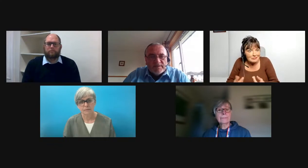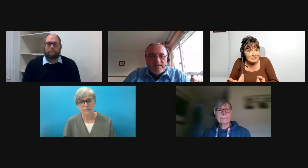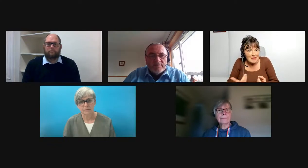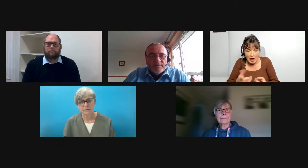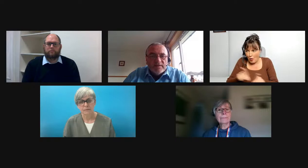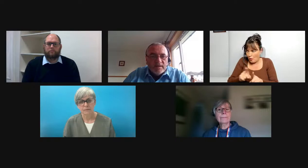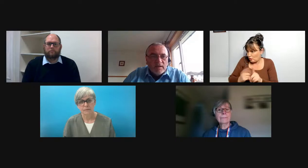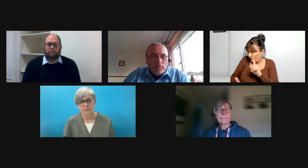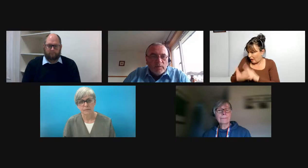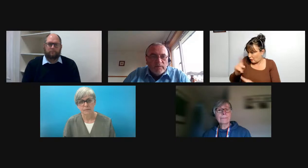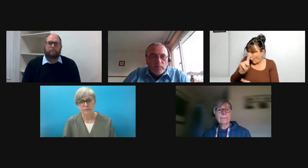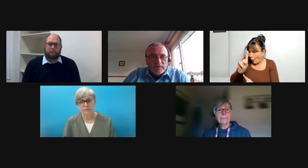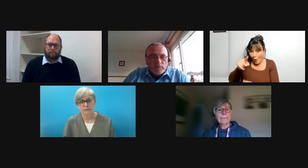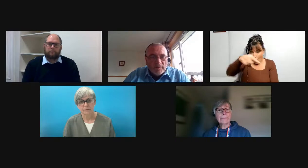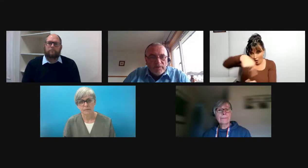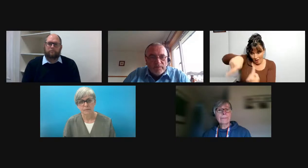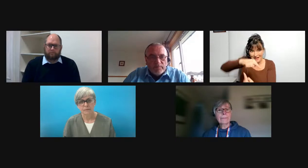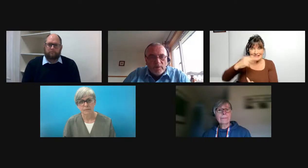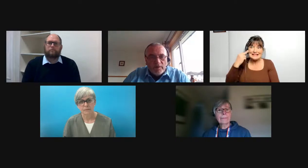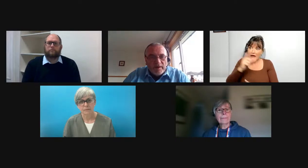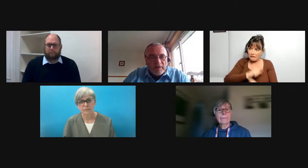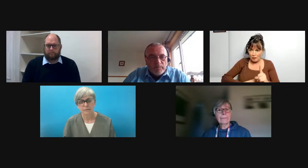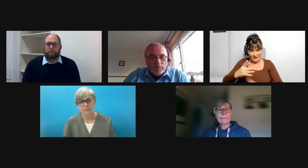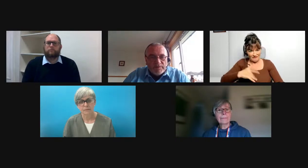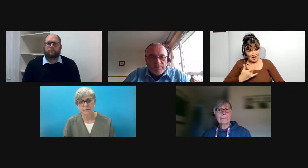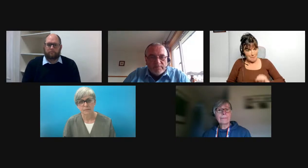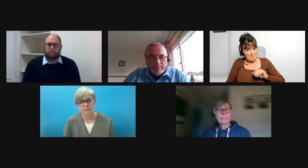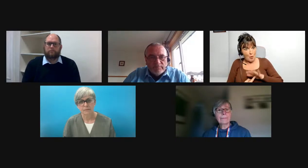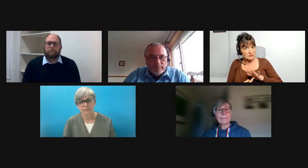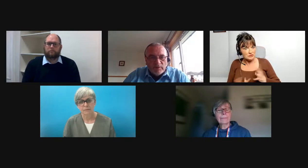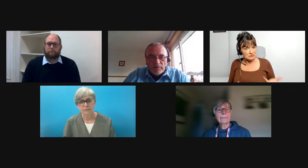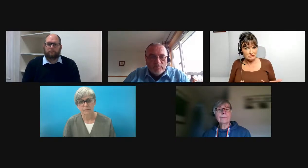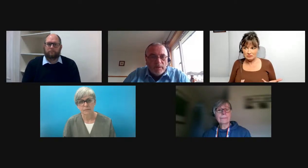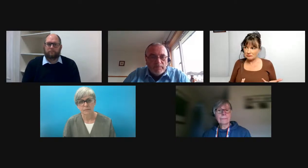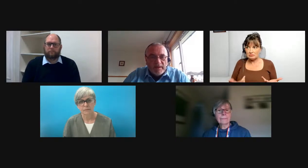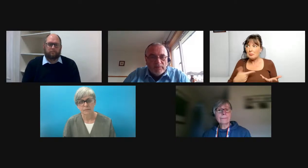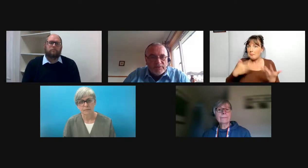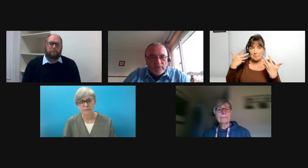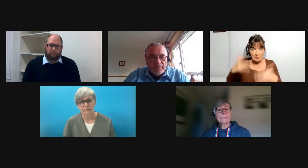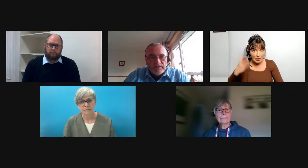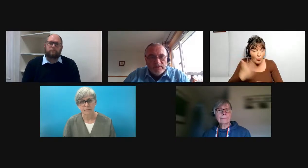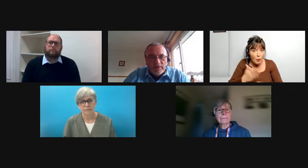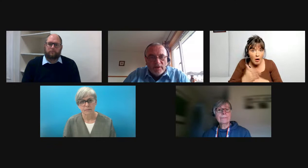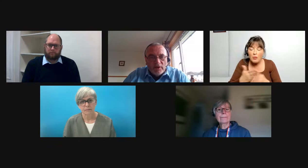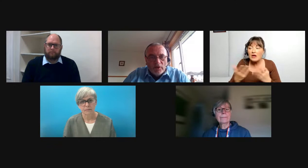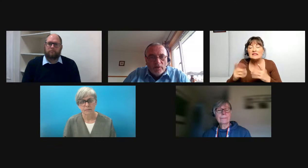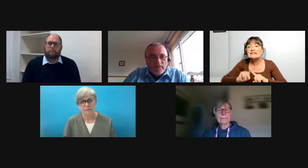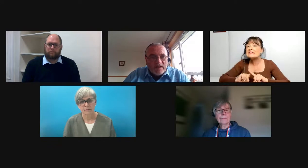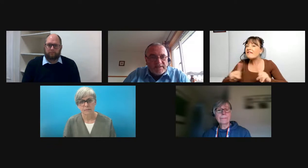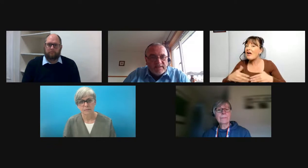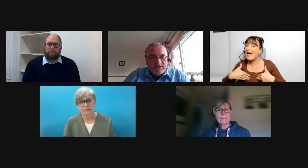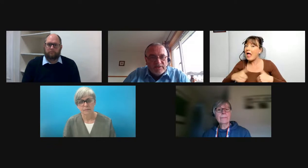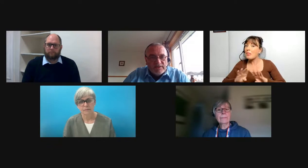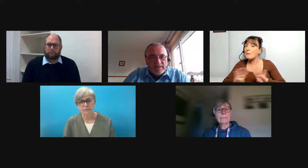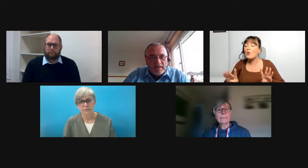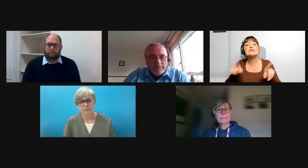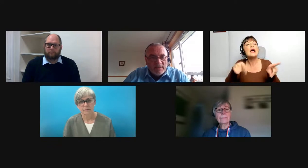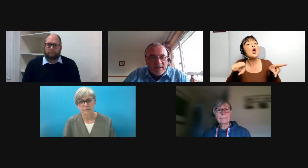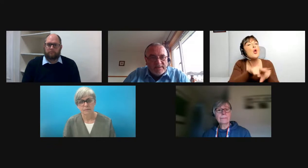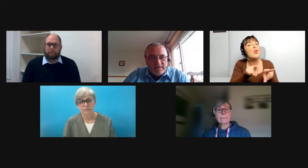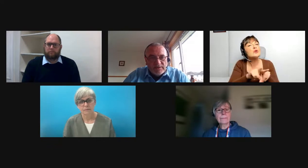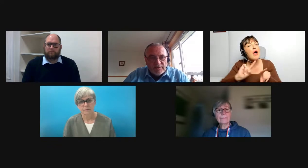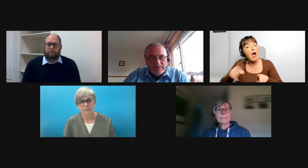for instance, we've worked with other health boards, including Public Health Scotland, on vaccinations